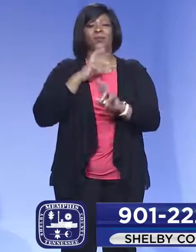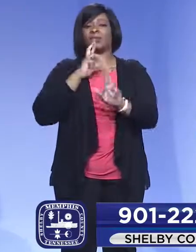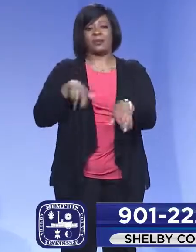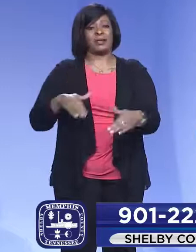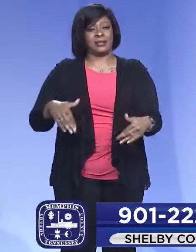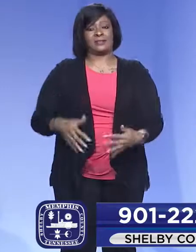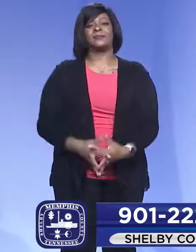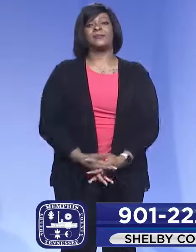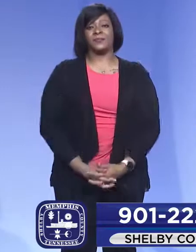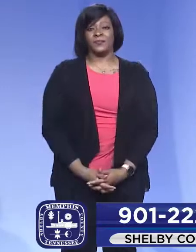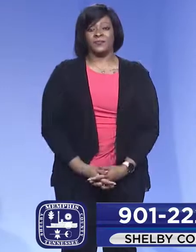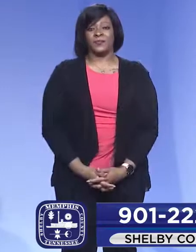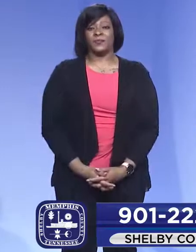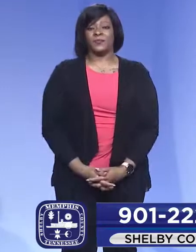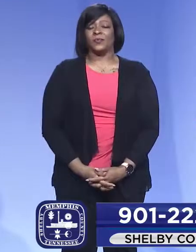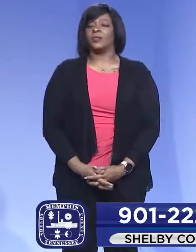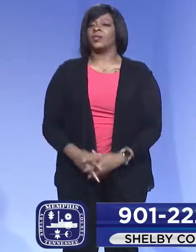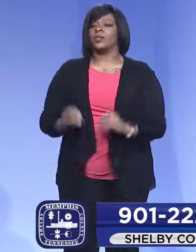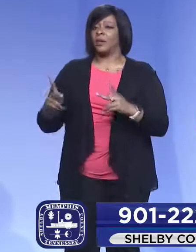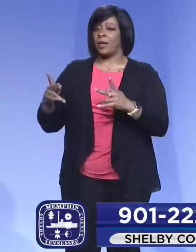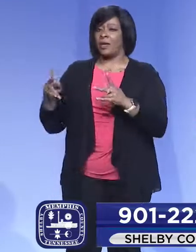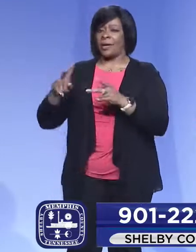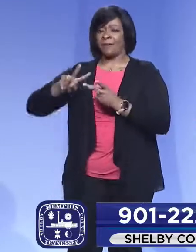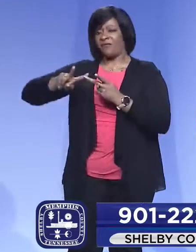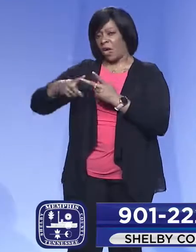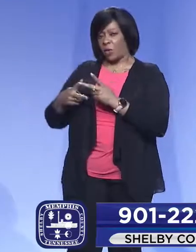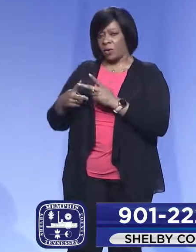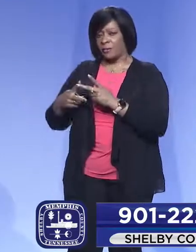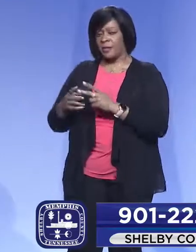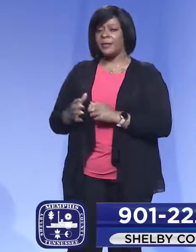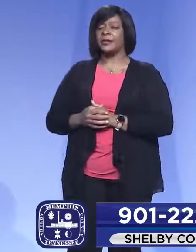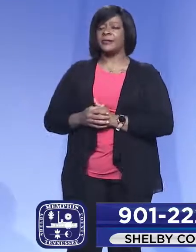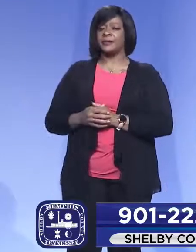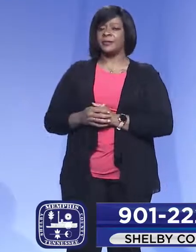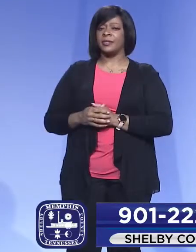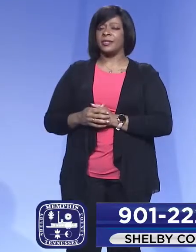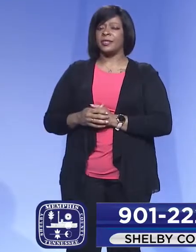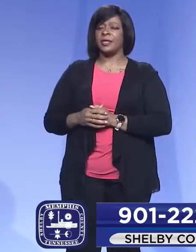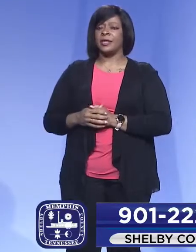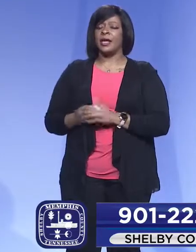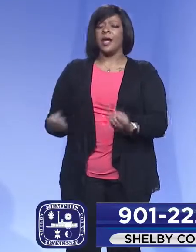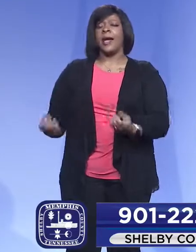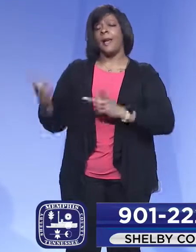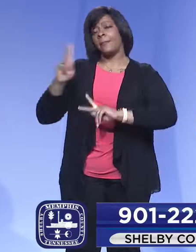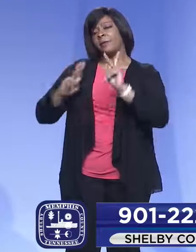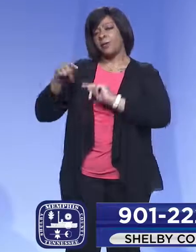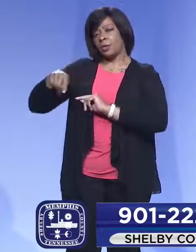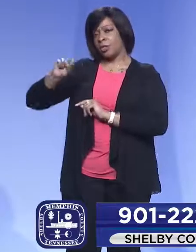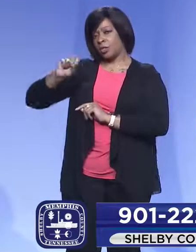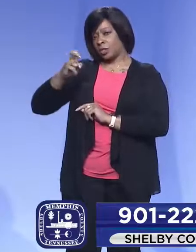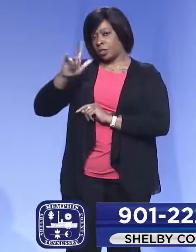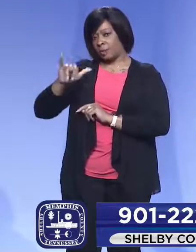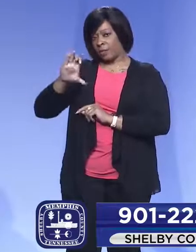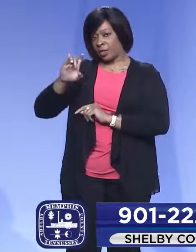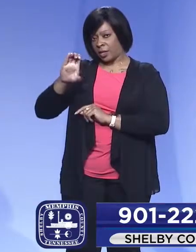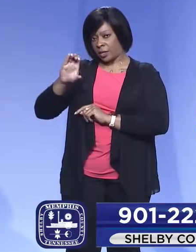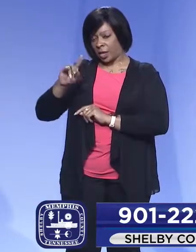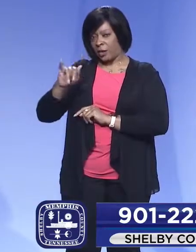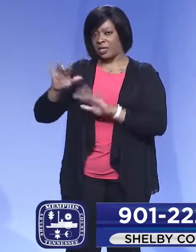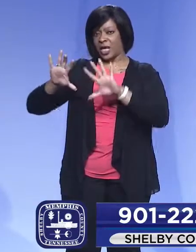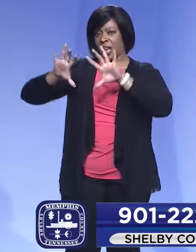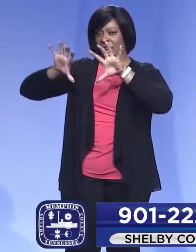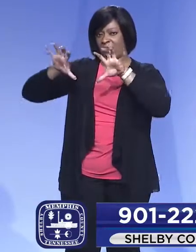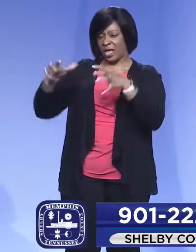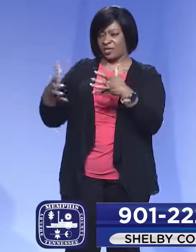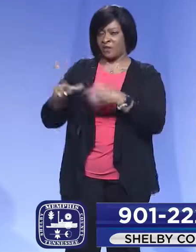response. Okay, and my follow-up then is, how many people in Shelby County are classified